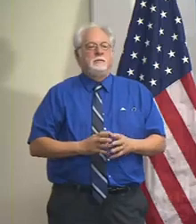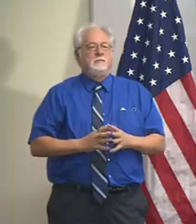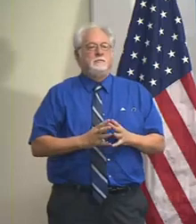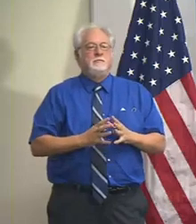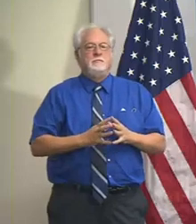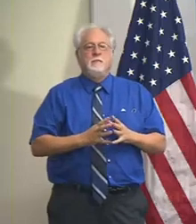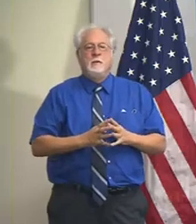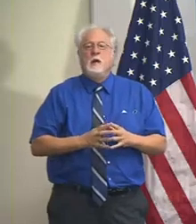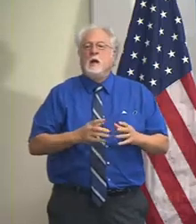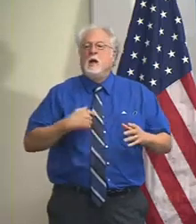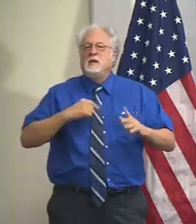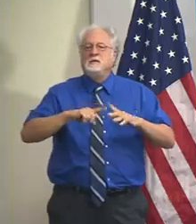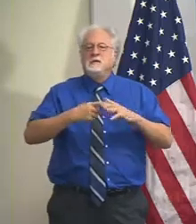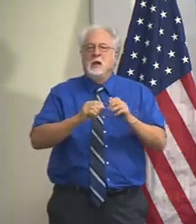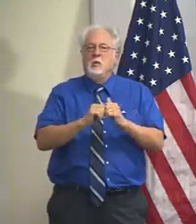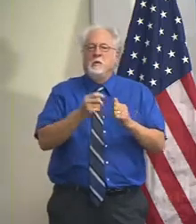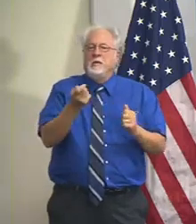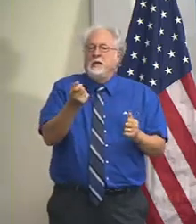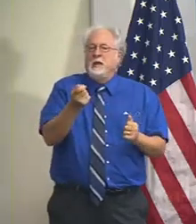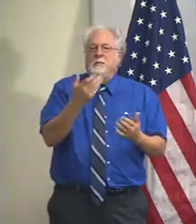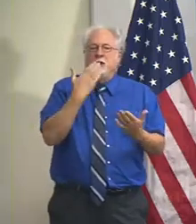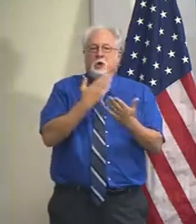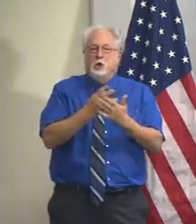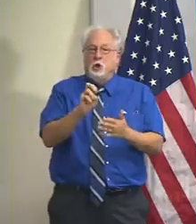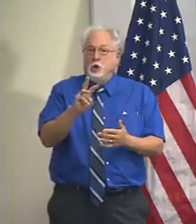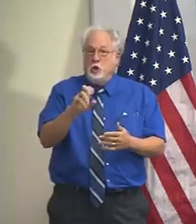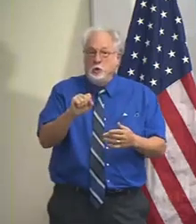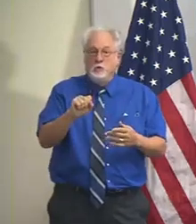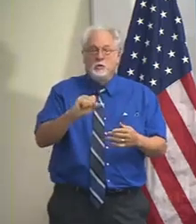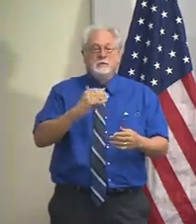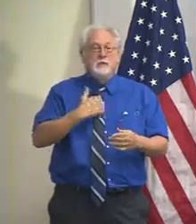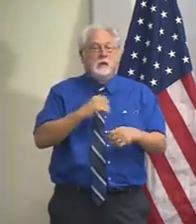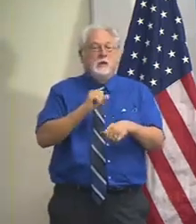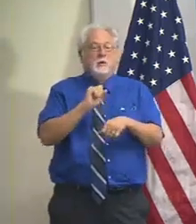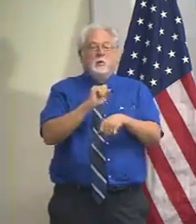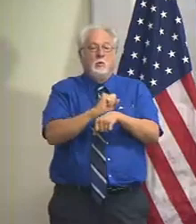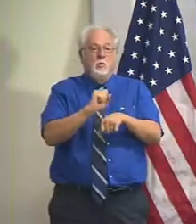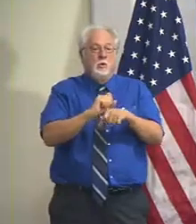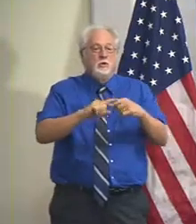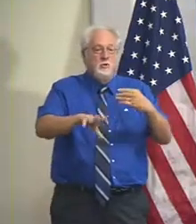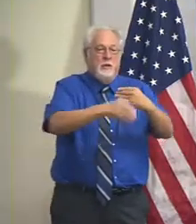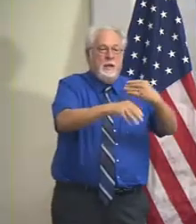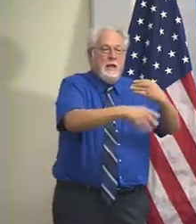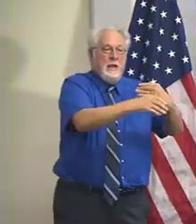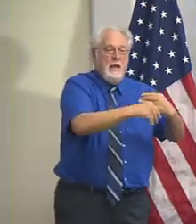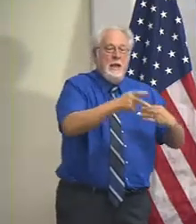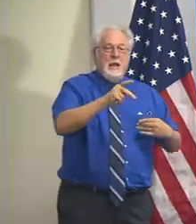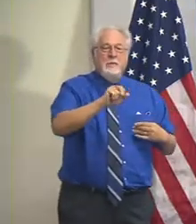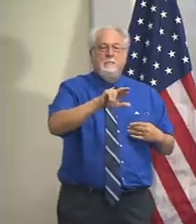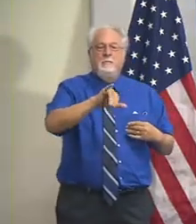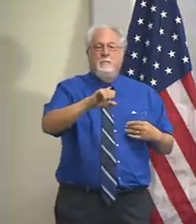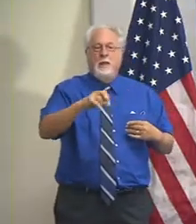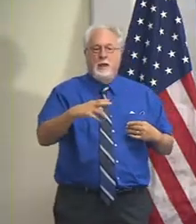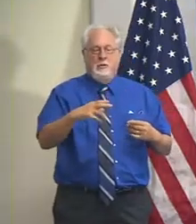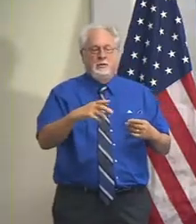We do start off with a little bit of good news on our efforts to continue to add parishes to the list that have been approved